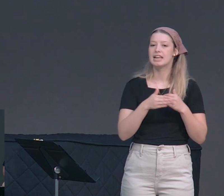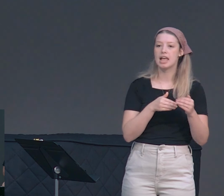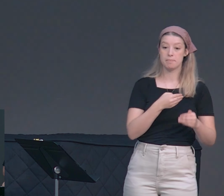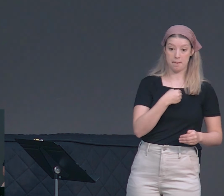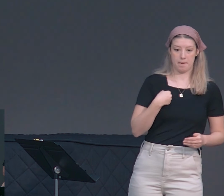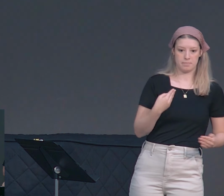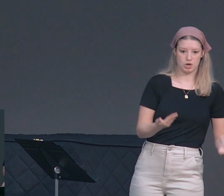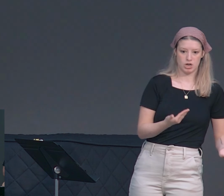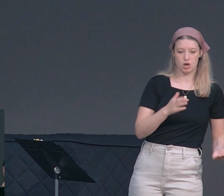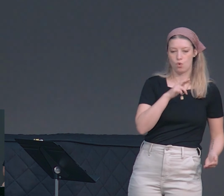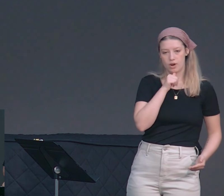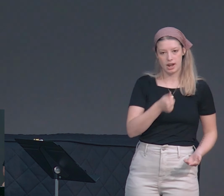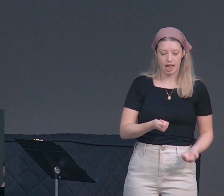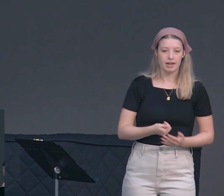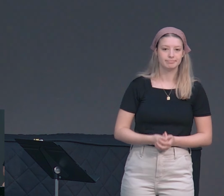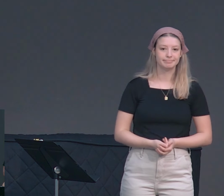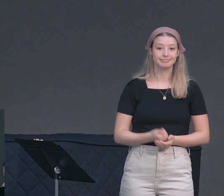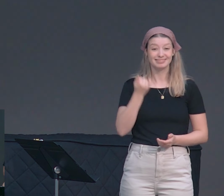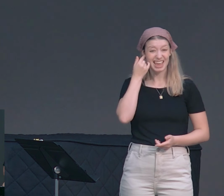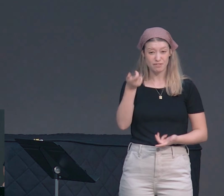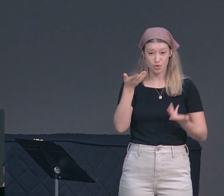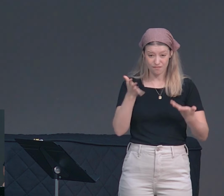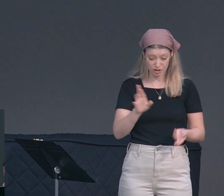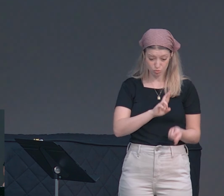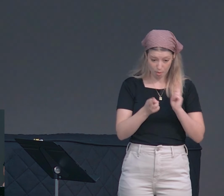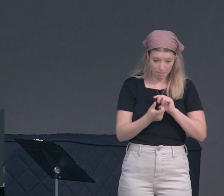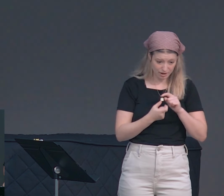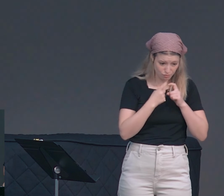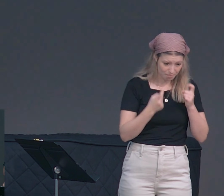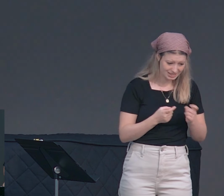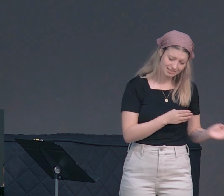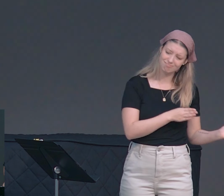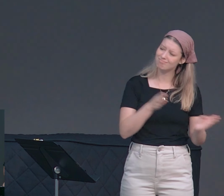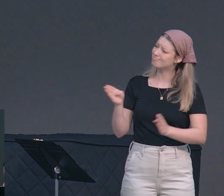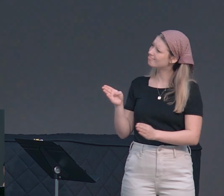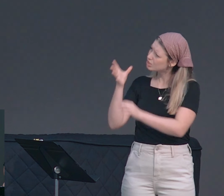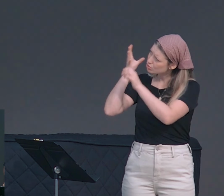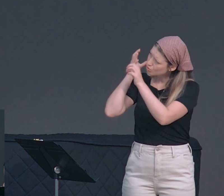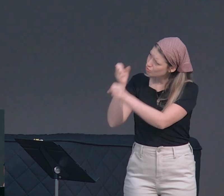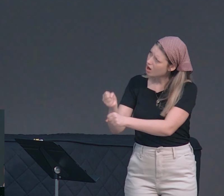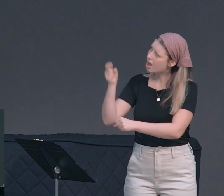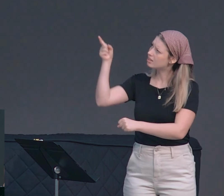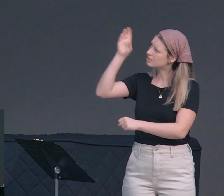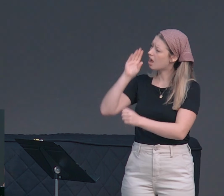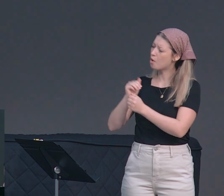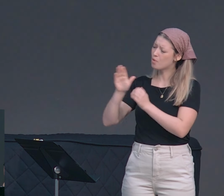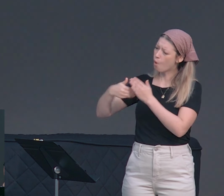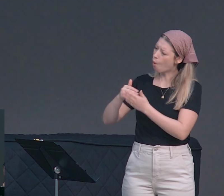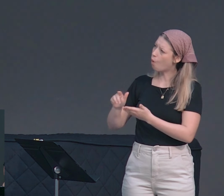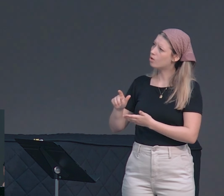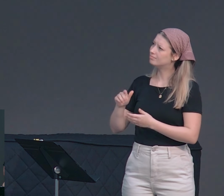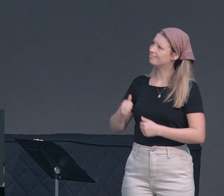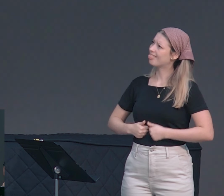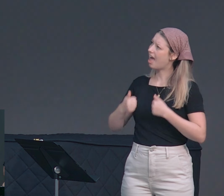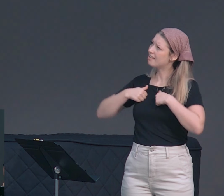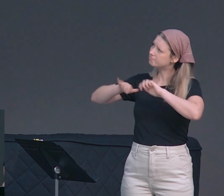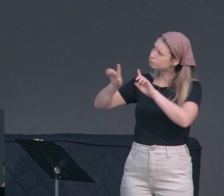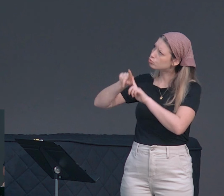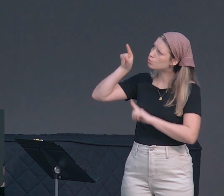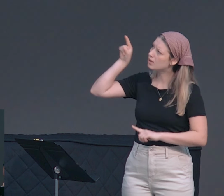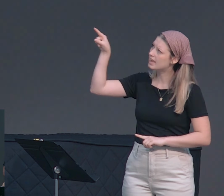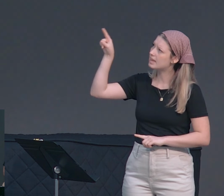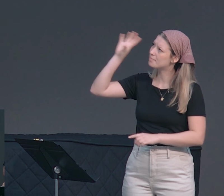church or not. If you've repented from your sins and trusted God with your whole life and placed your faith